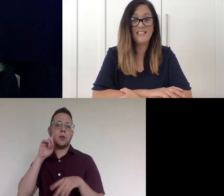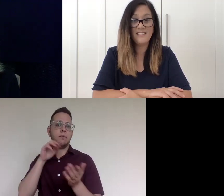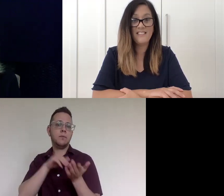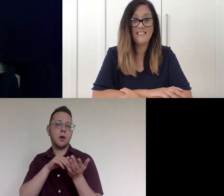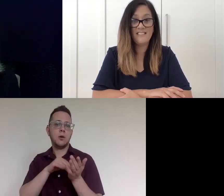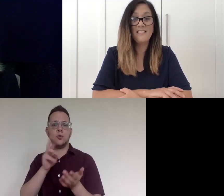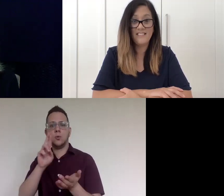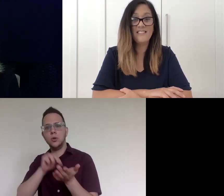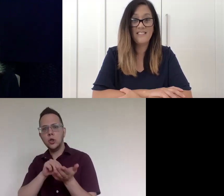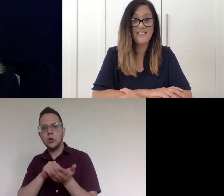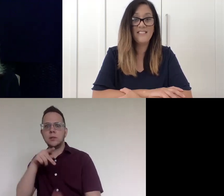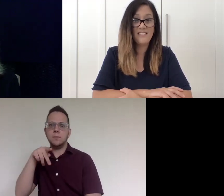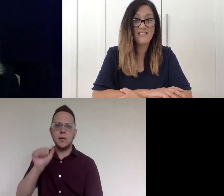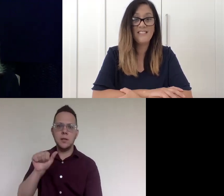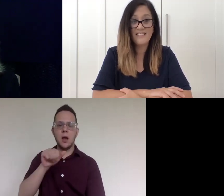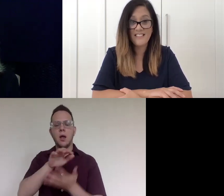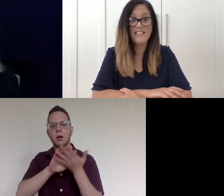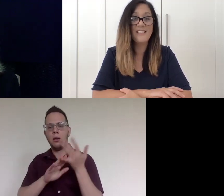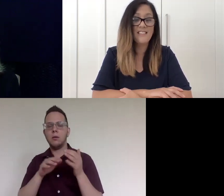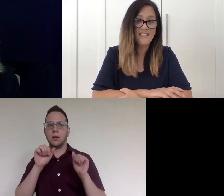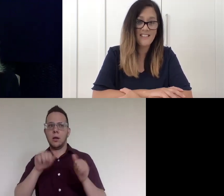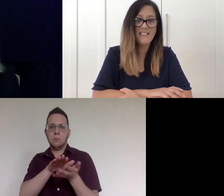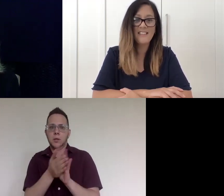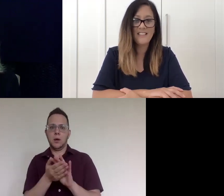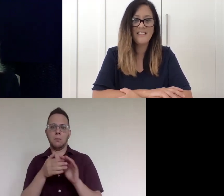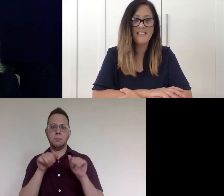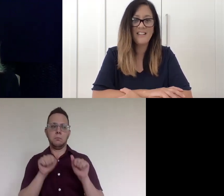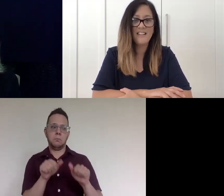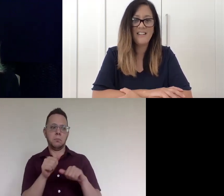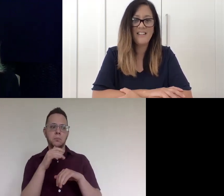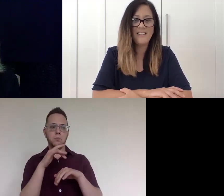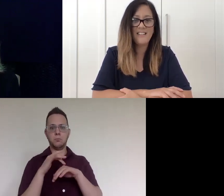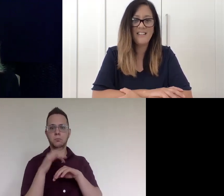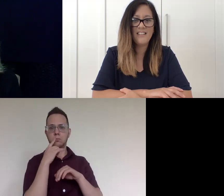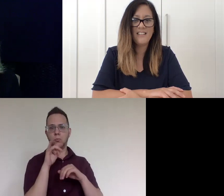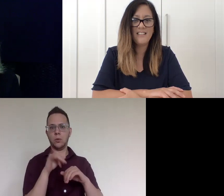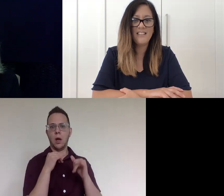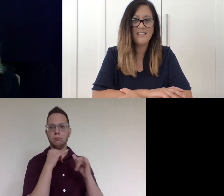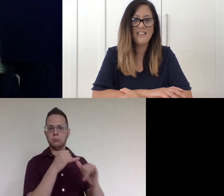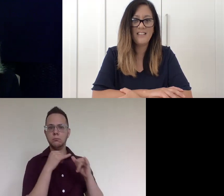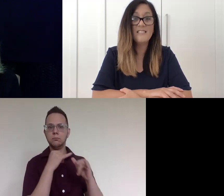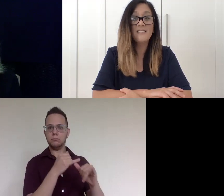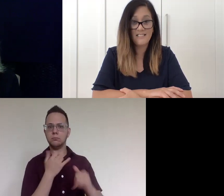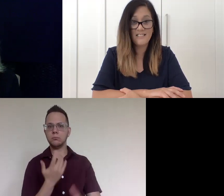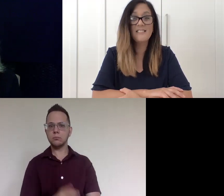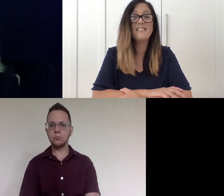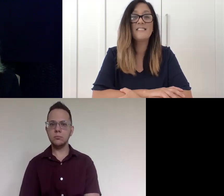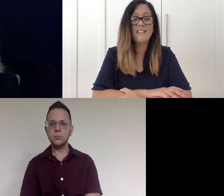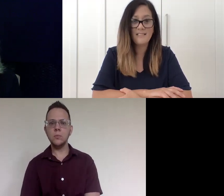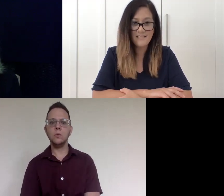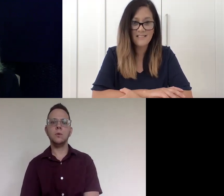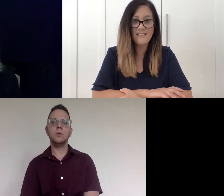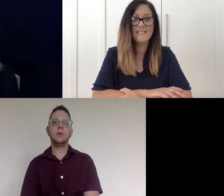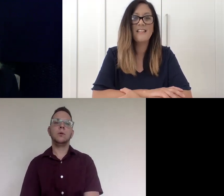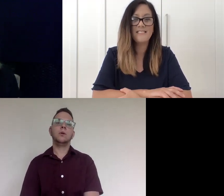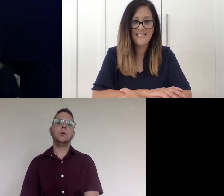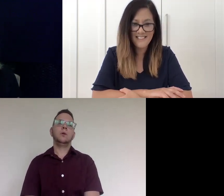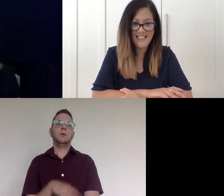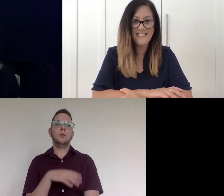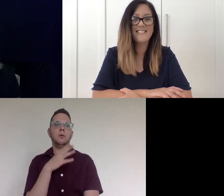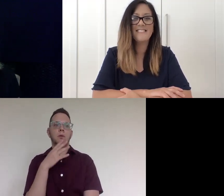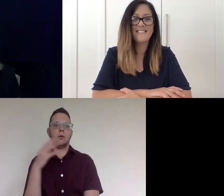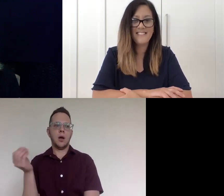would prefer a provider with the same hearing status, to have a nurse or a doctor or a physician assistant